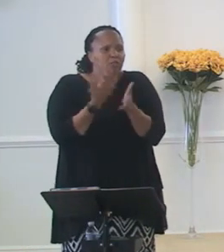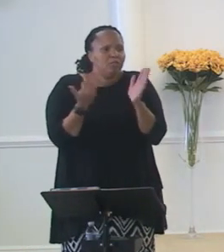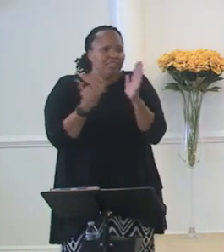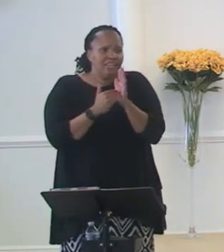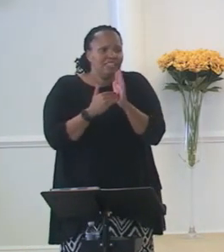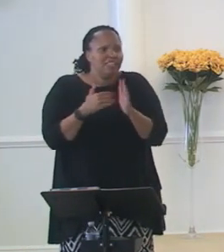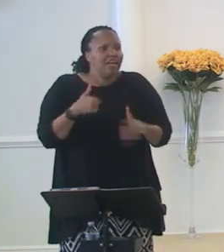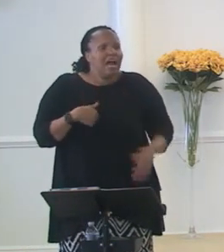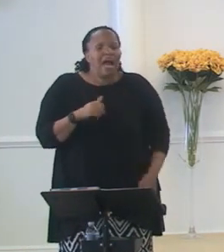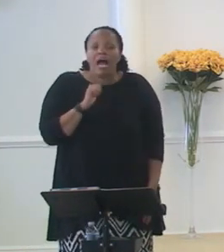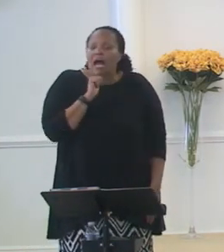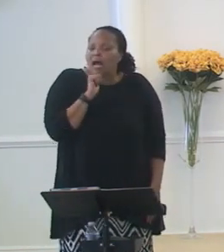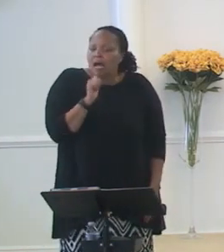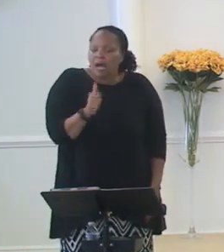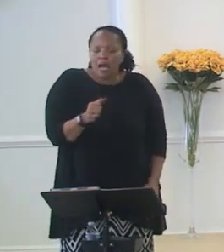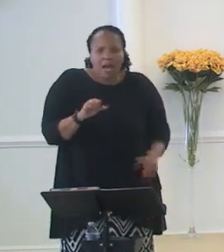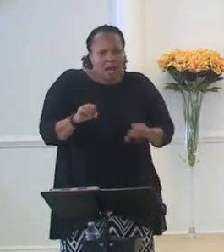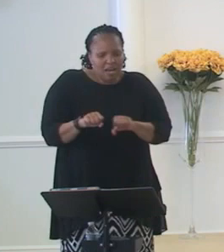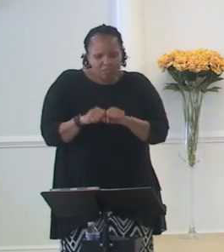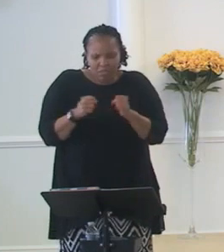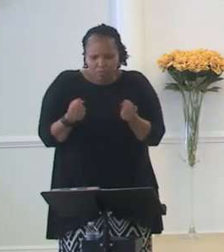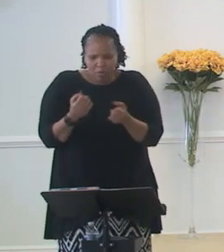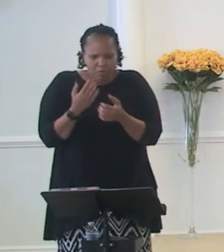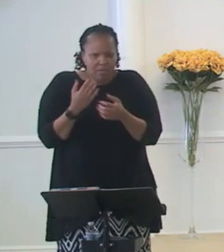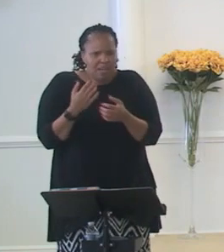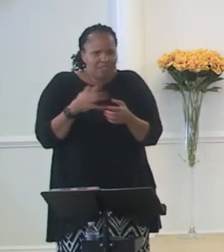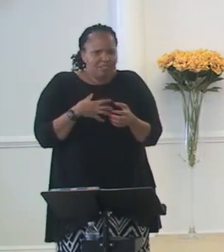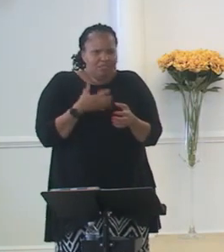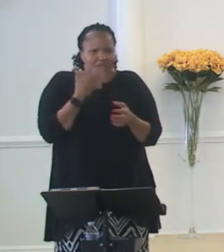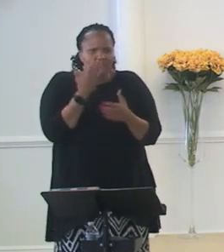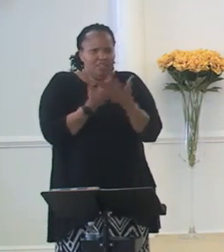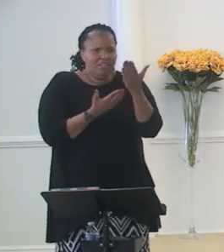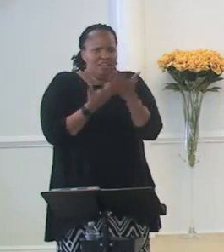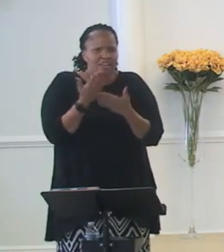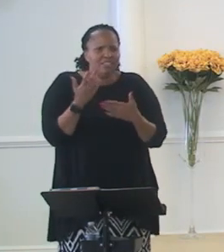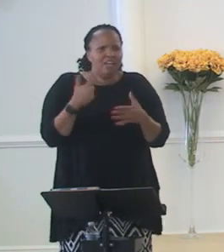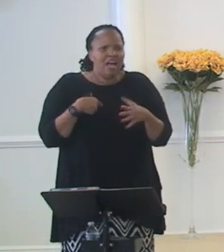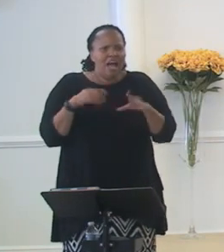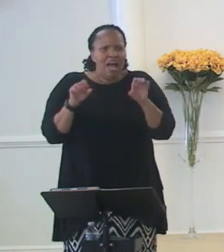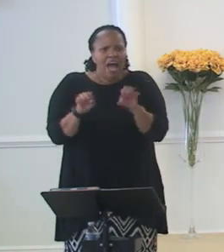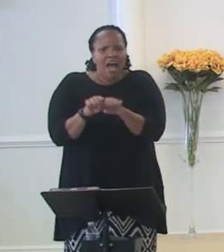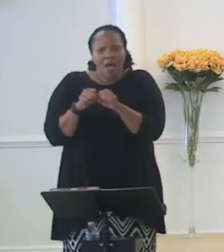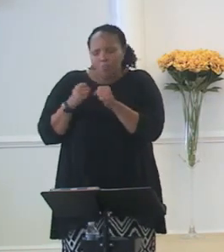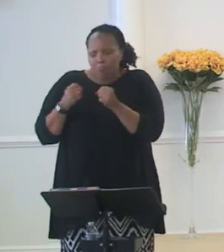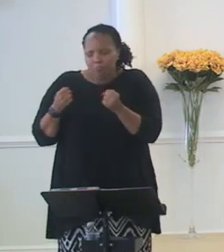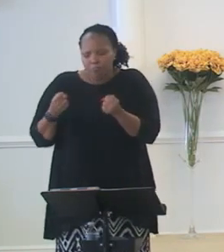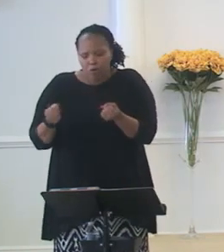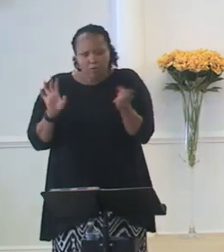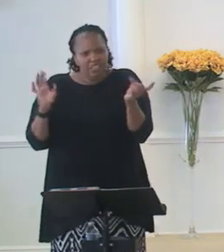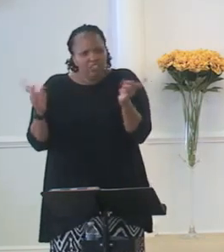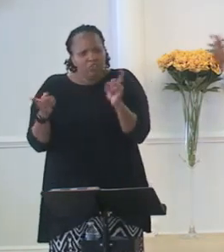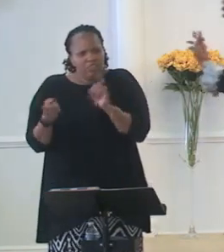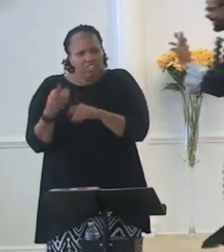I'm not broken by his hands like the wrath. I'm broken in his arms.